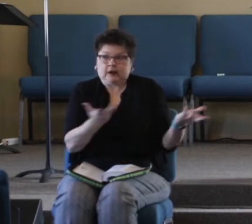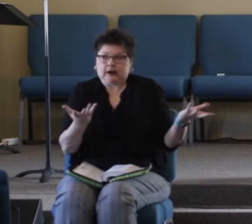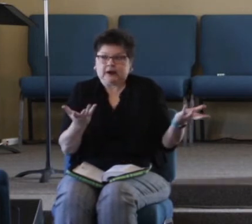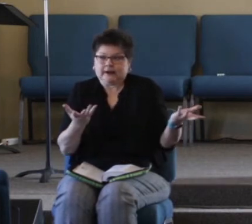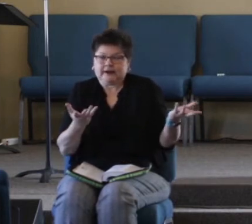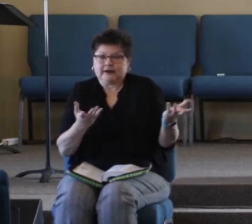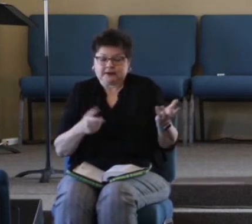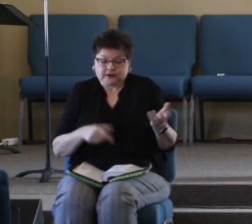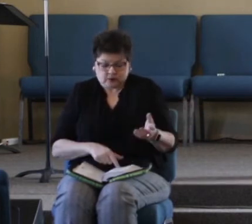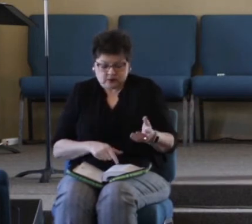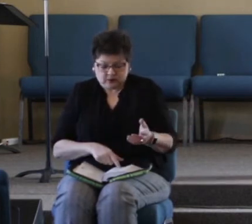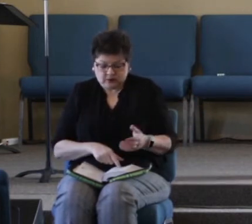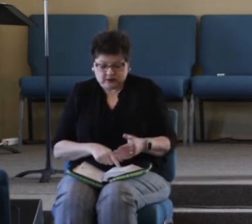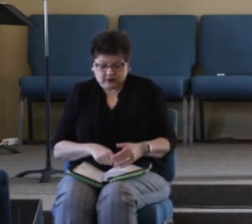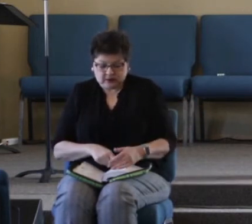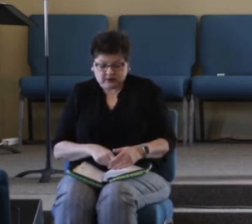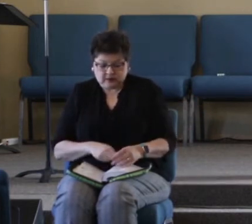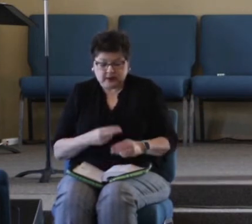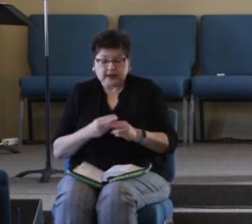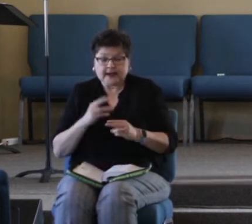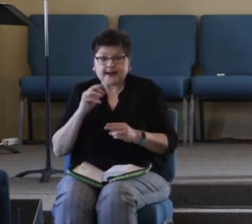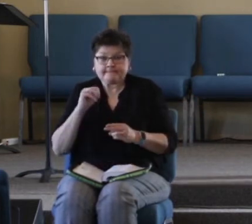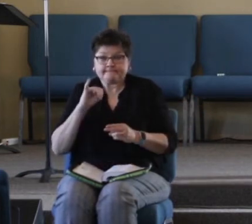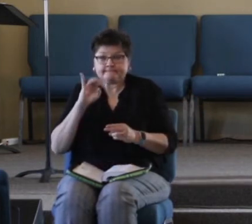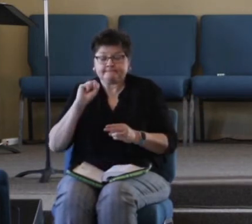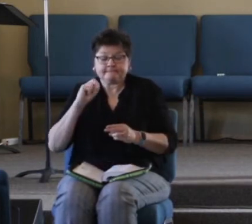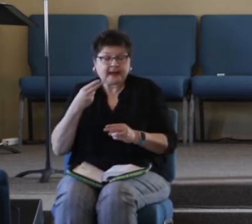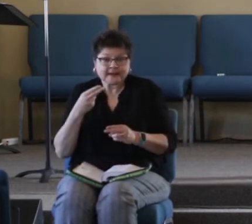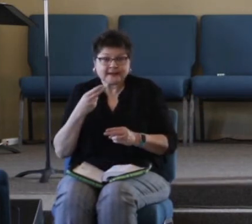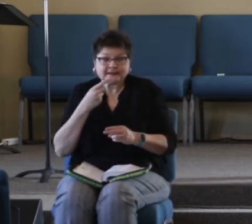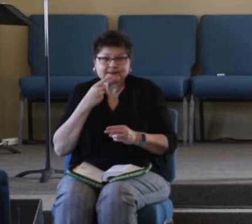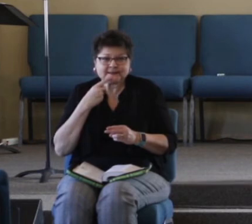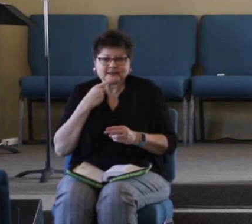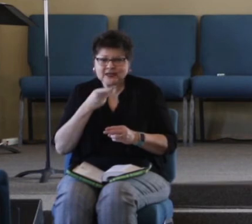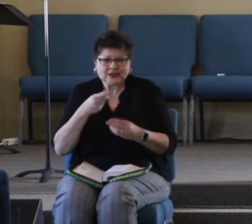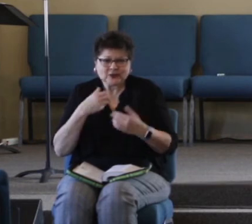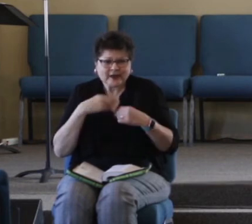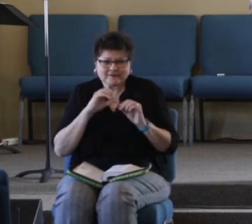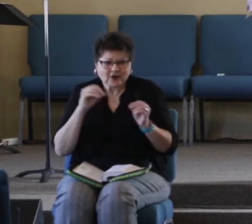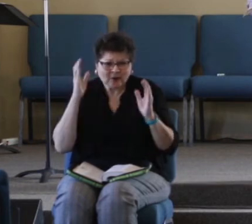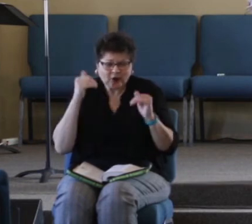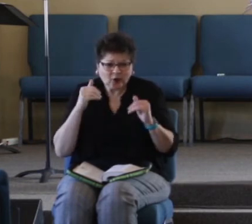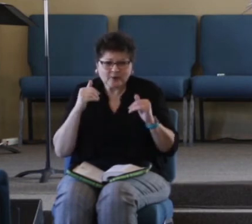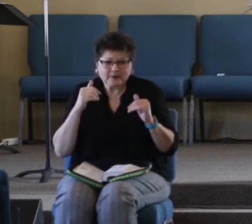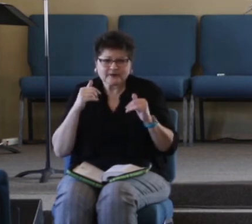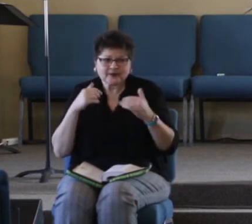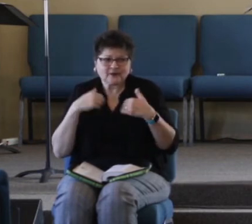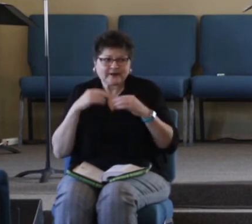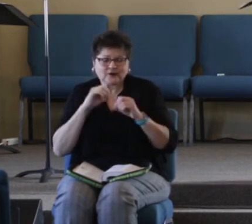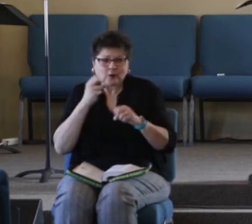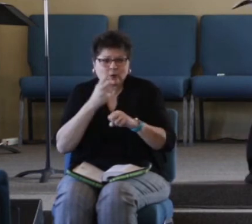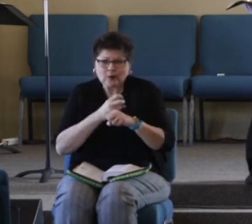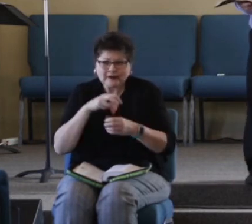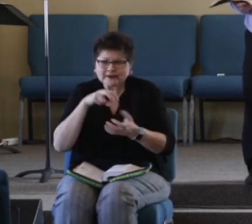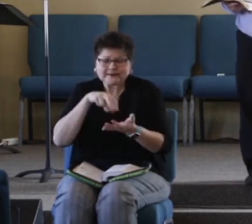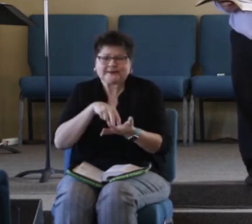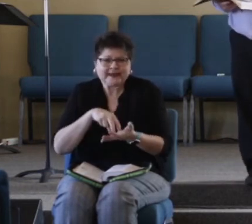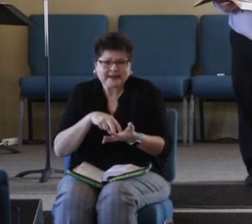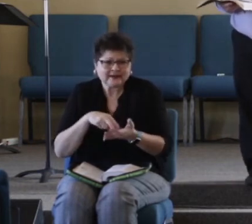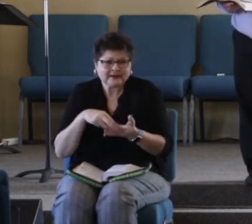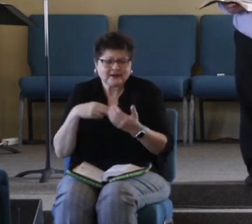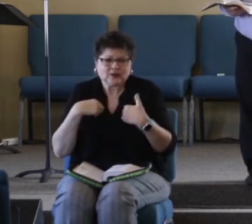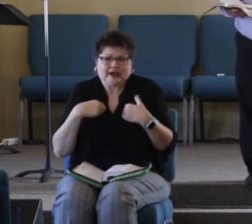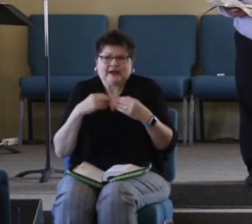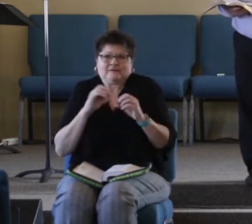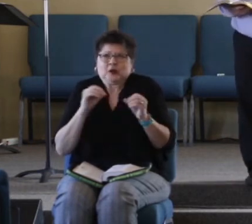really is something we probably need to say. Do you have no hope? Do you have no rock on which to stand? Do you have